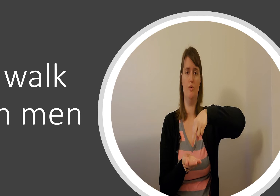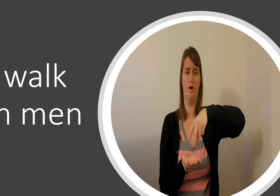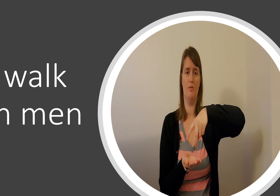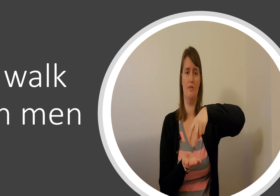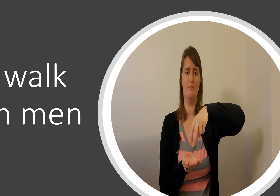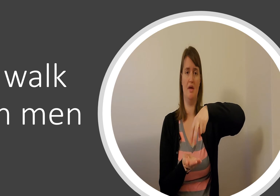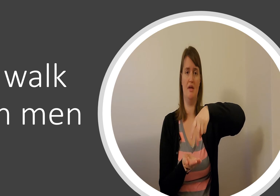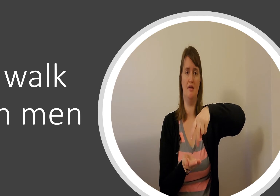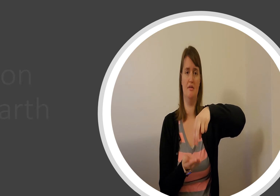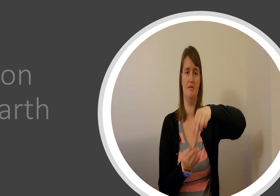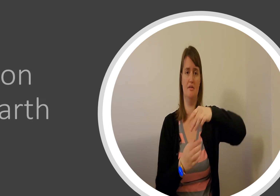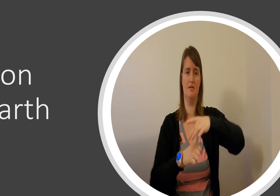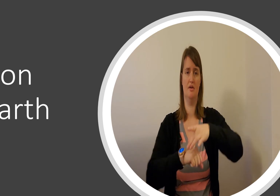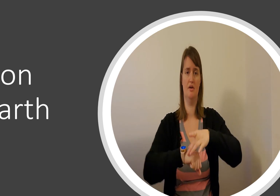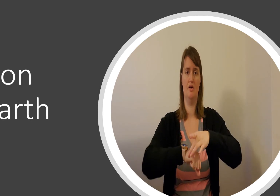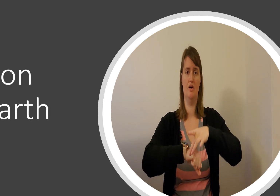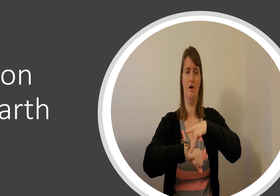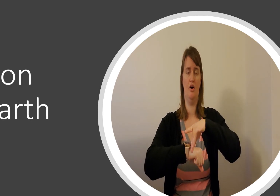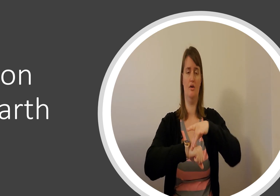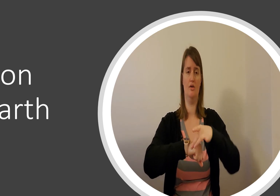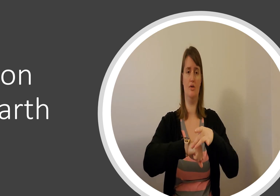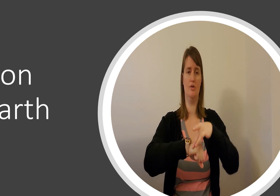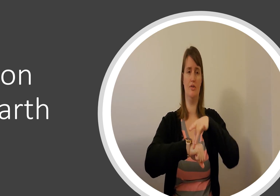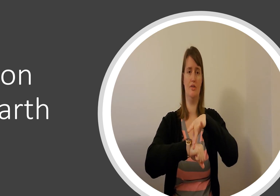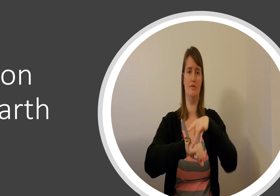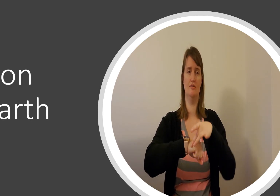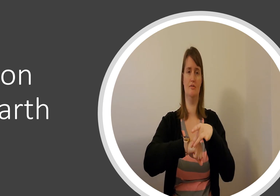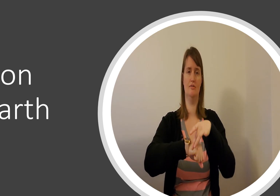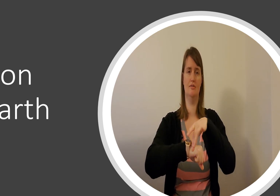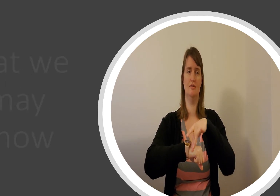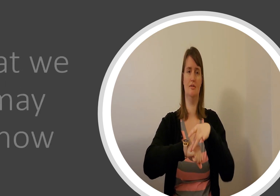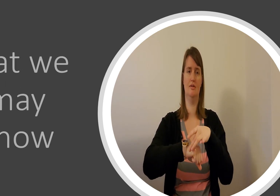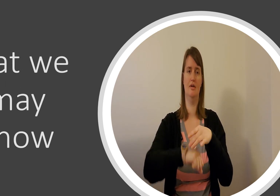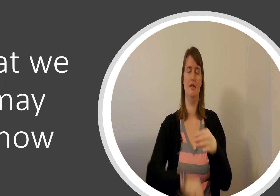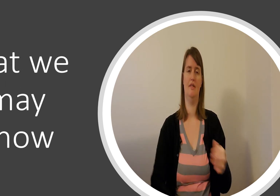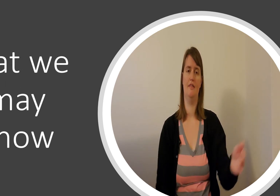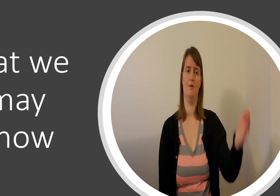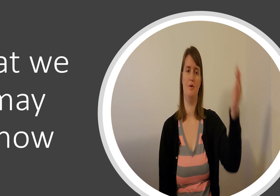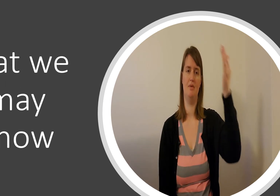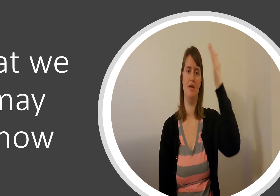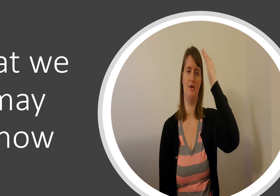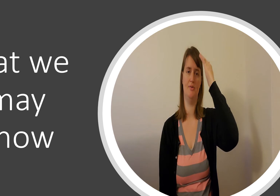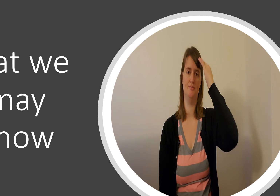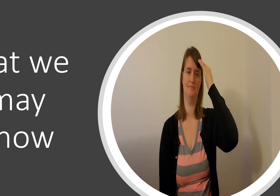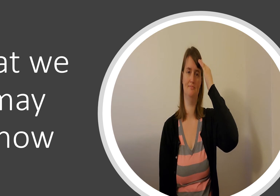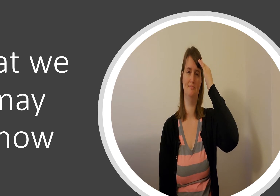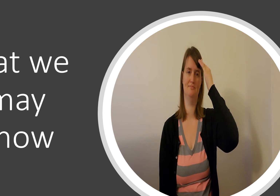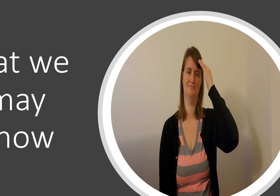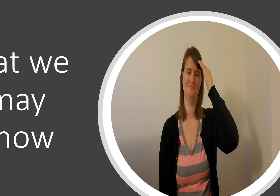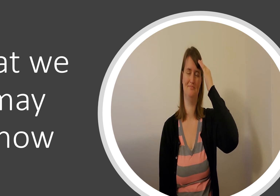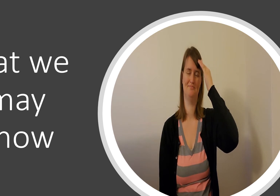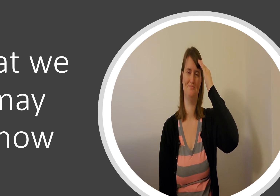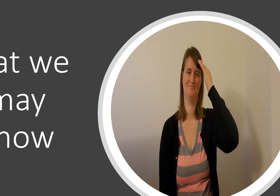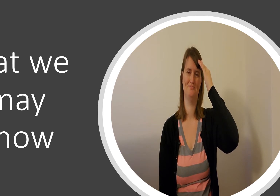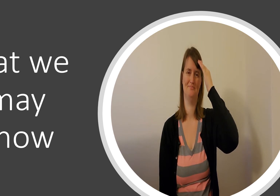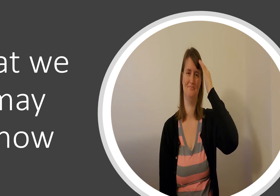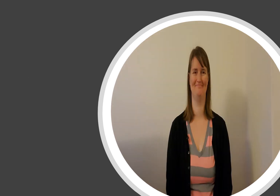to walk with men on earth that we may know.